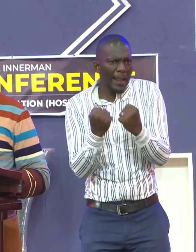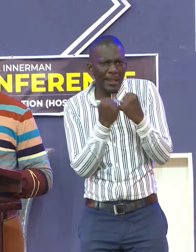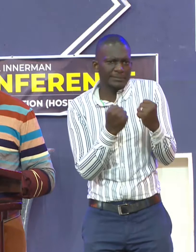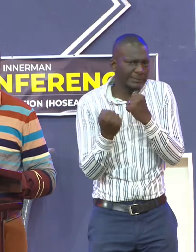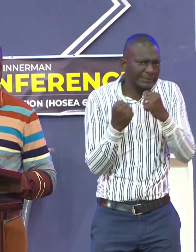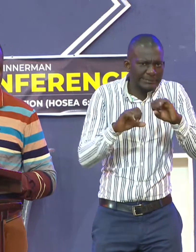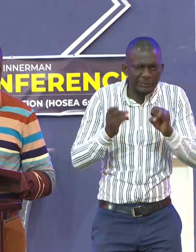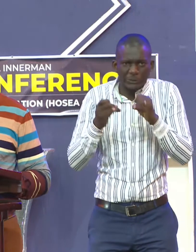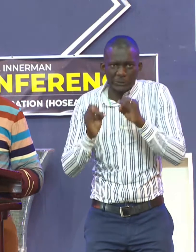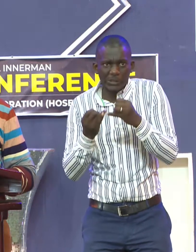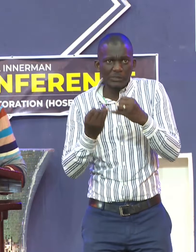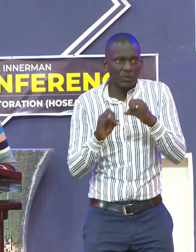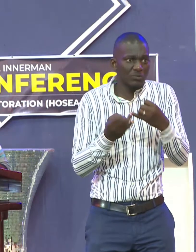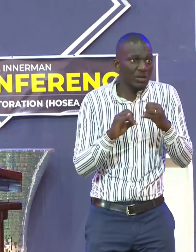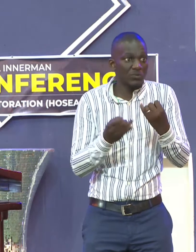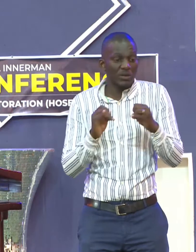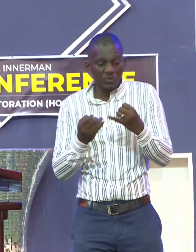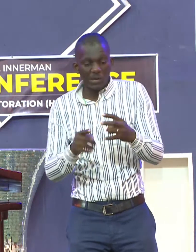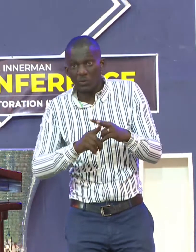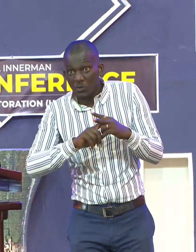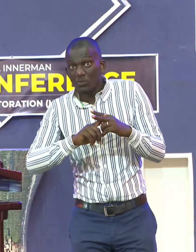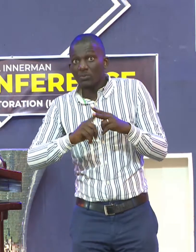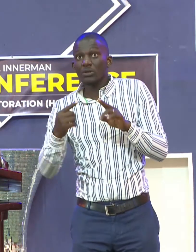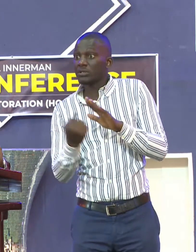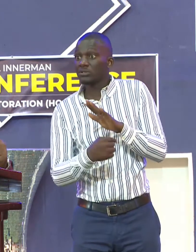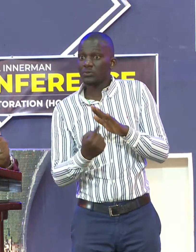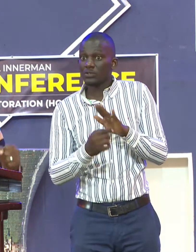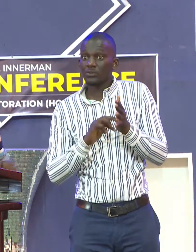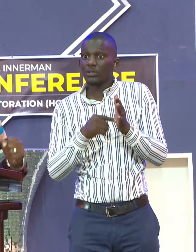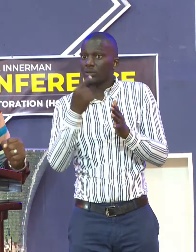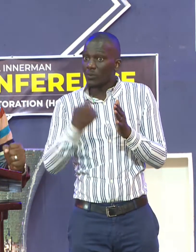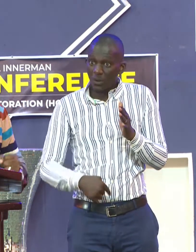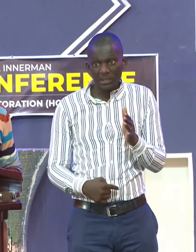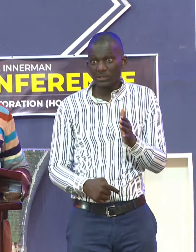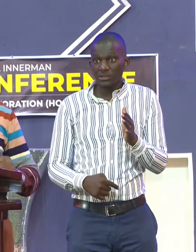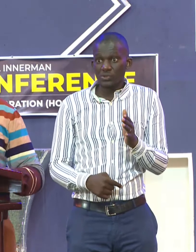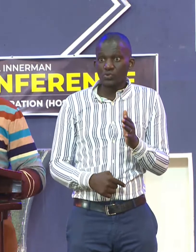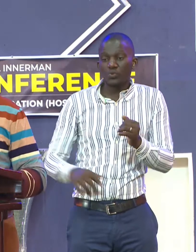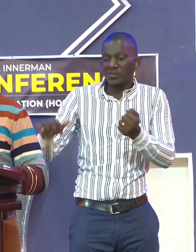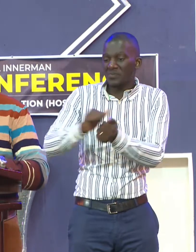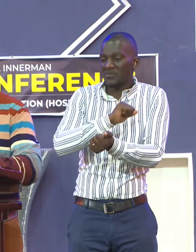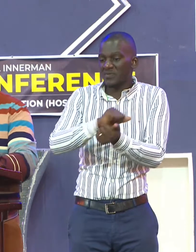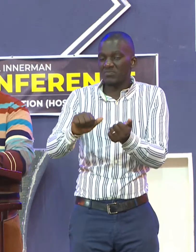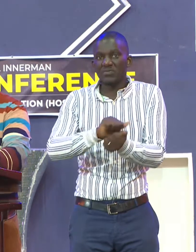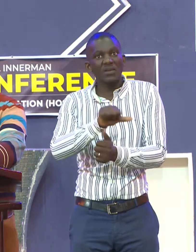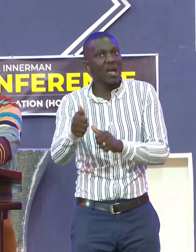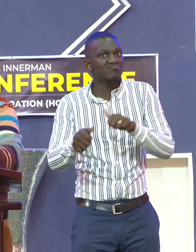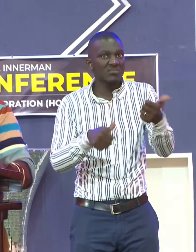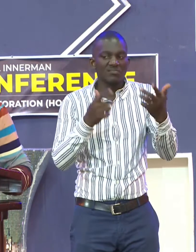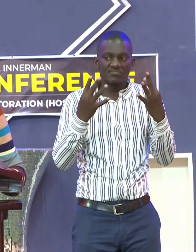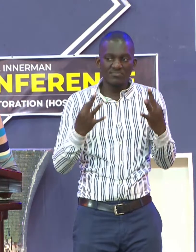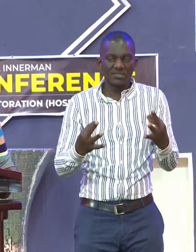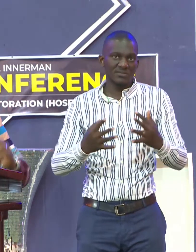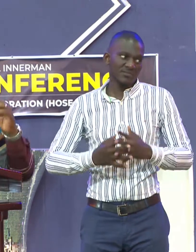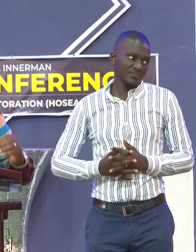Whenever you merely fight to come out of a situation, you will fall into things and you'll